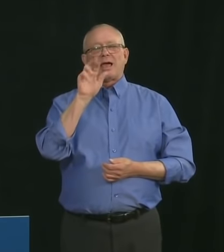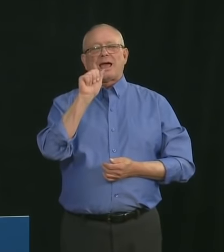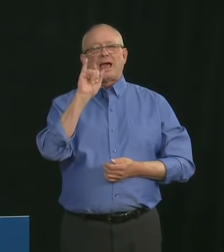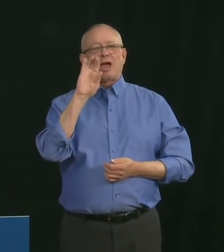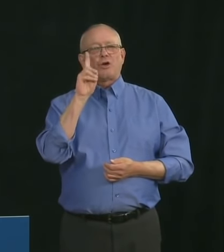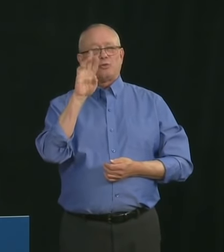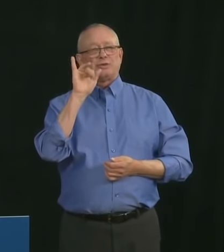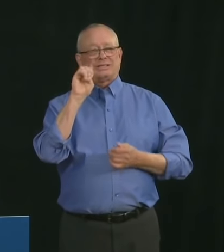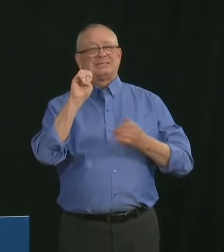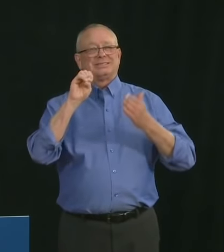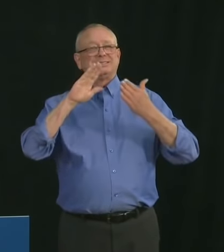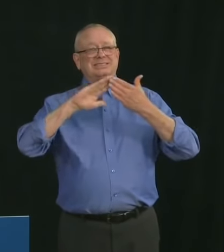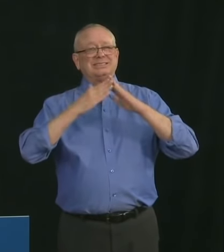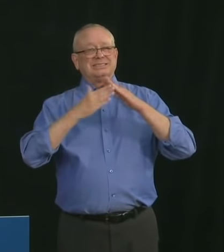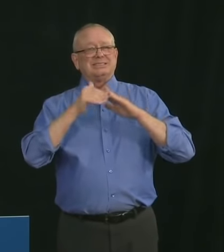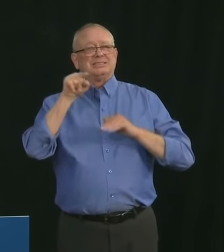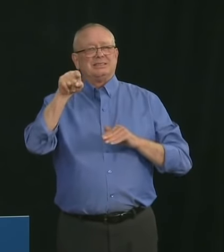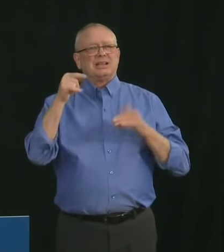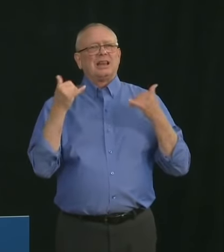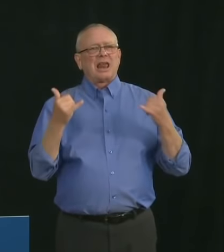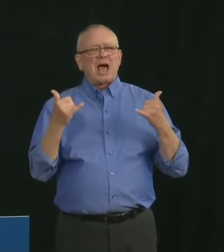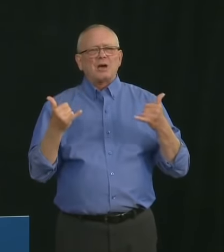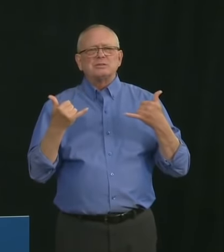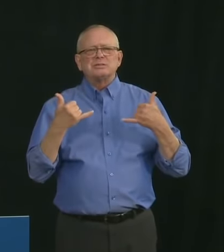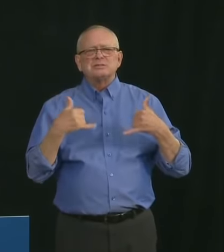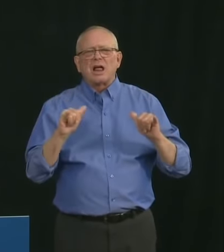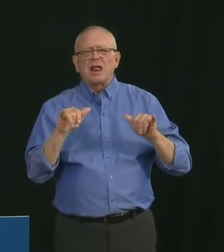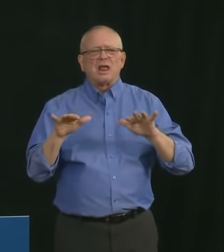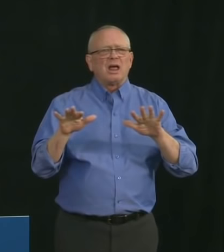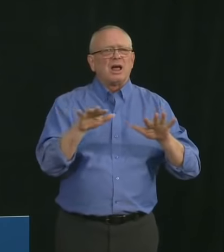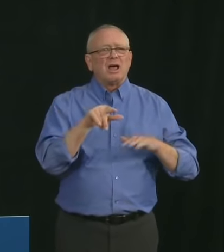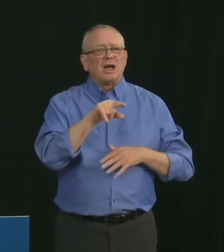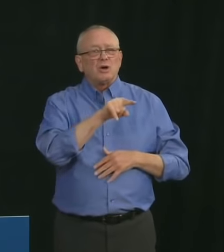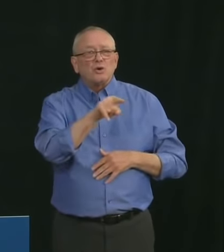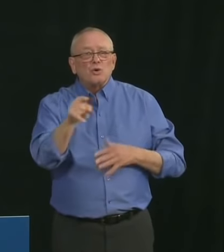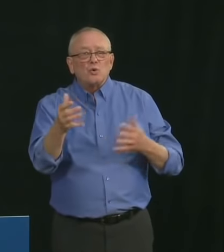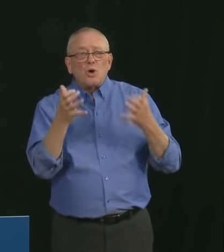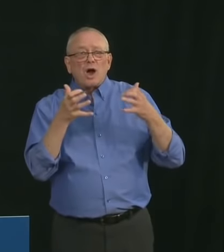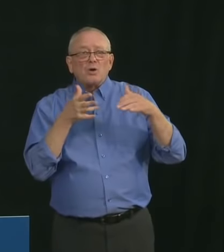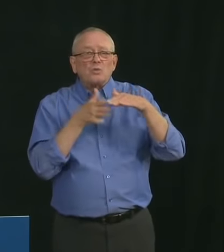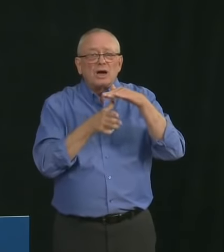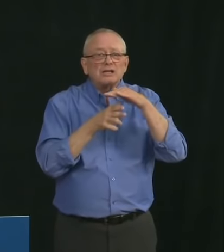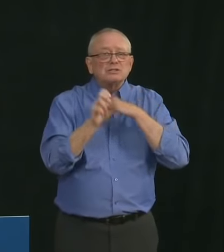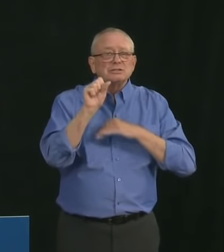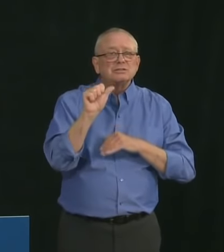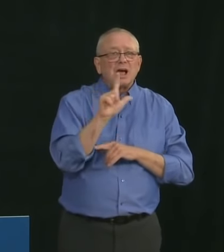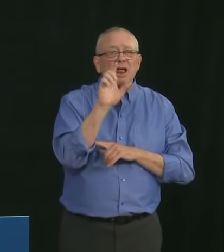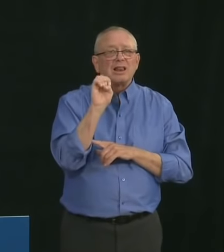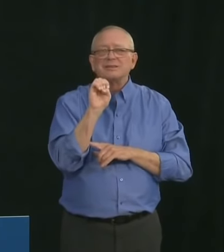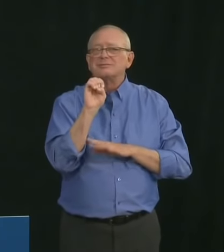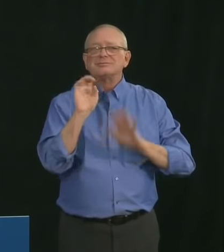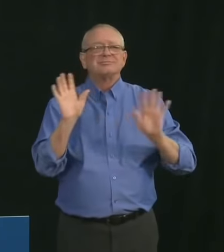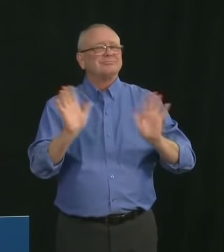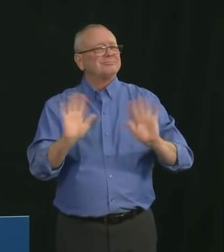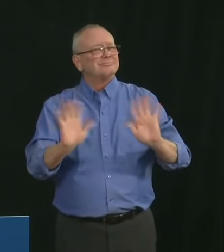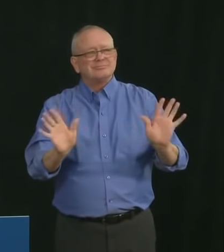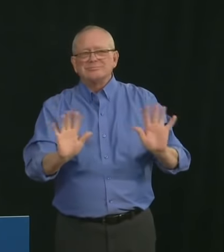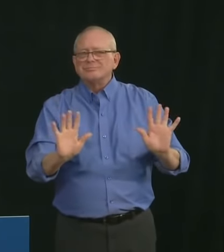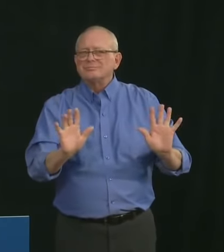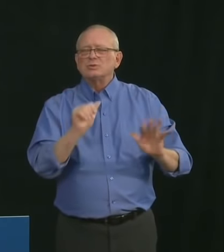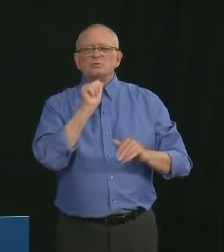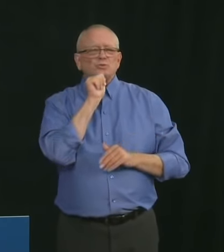residents from having garage sales, though some are opting to have them anyway. So what is your advice when it comes to garage sales this